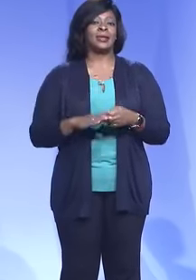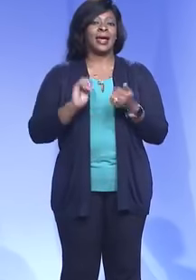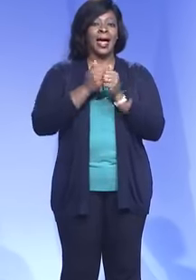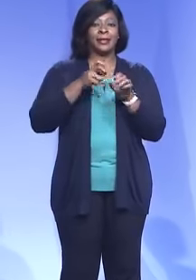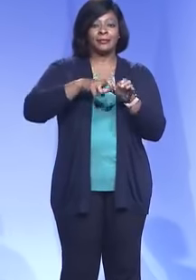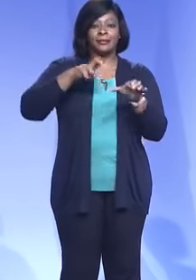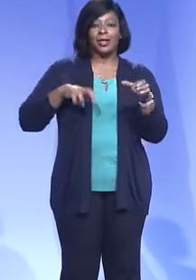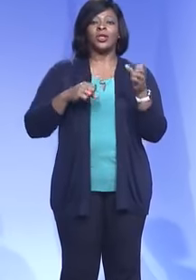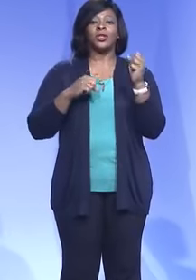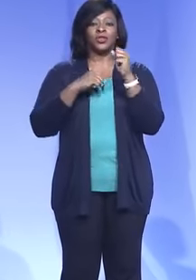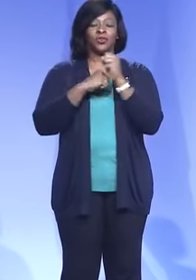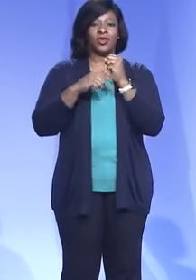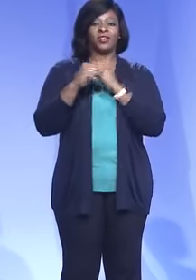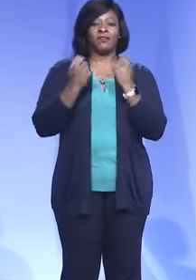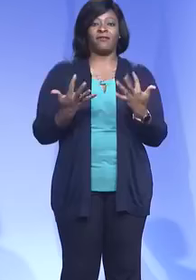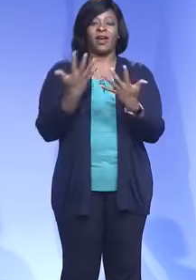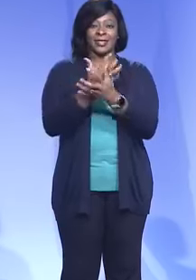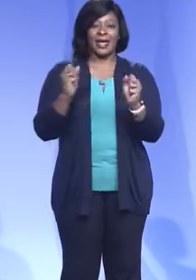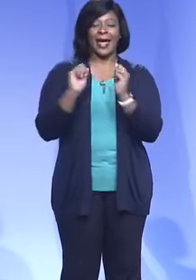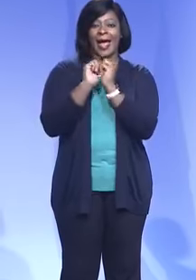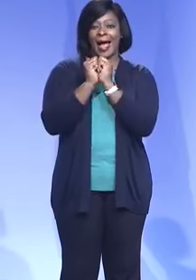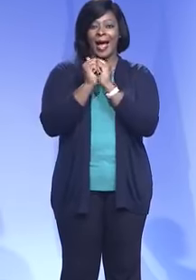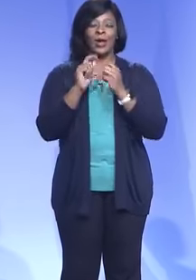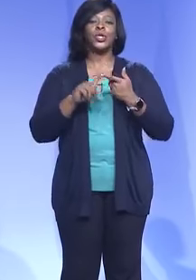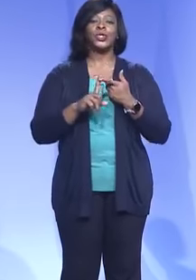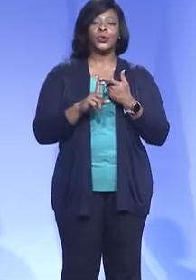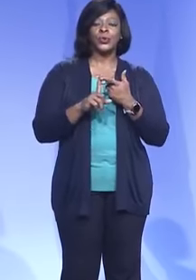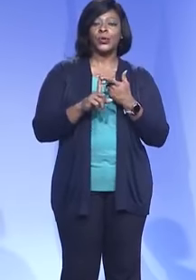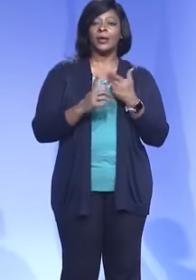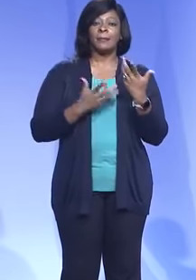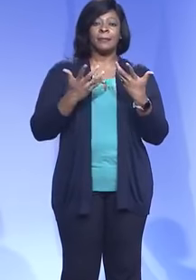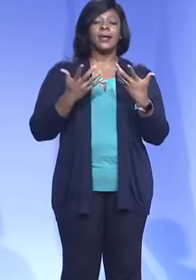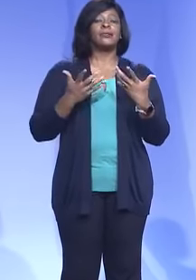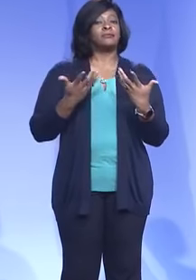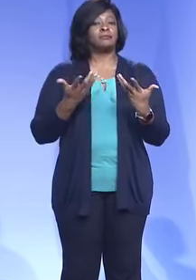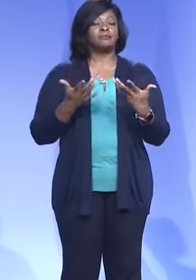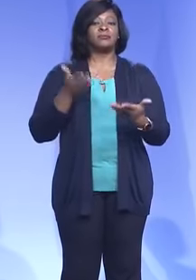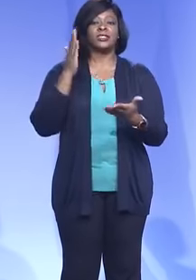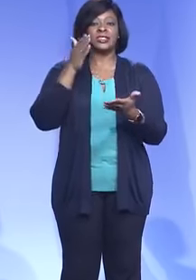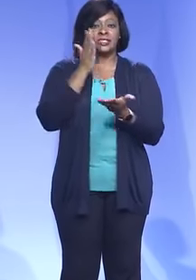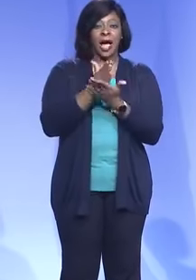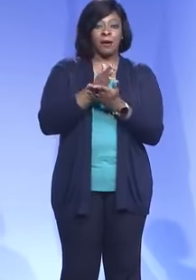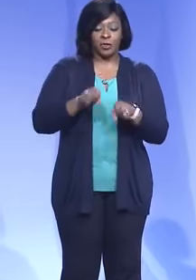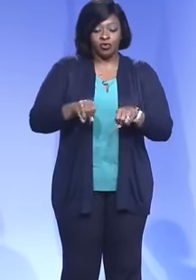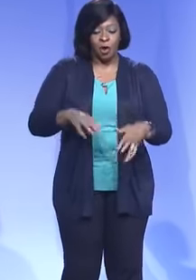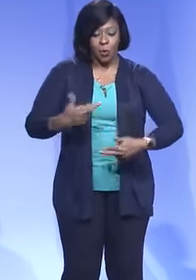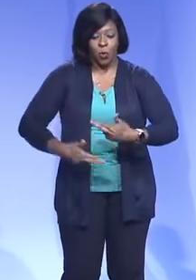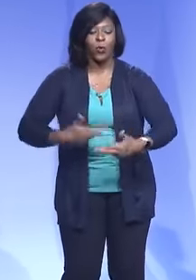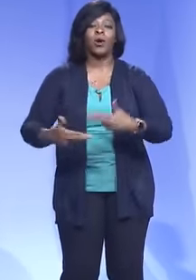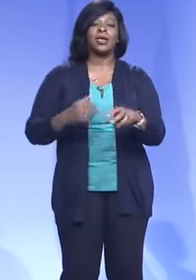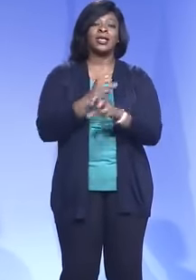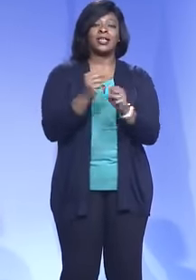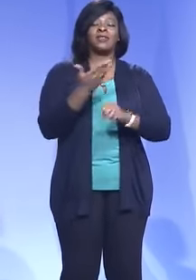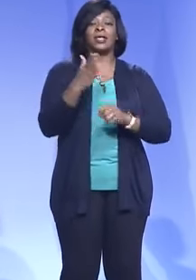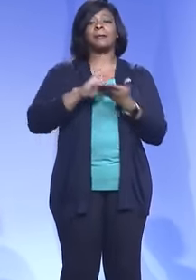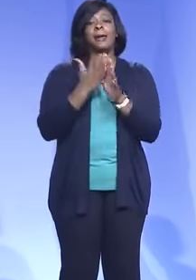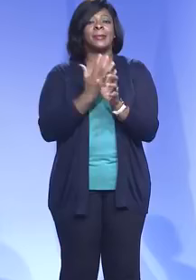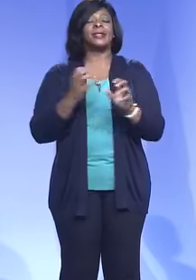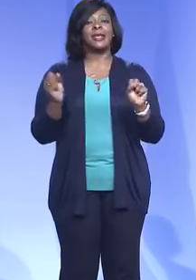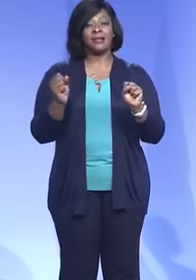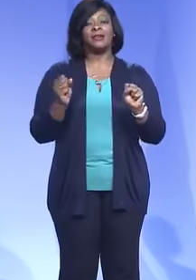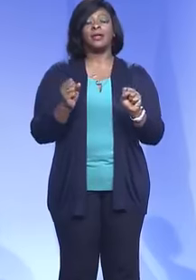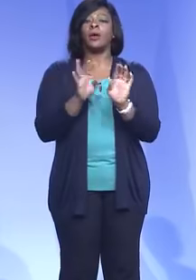of a structure fire safely, and how to basically stop, drop, and roll, and all of the safe things they need to stay safe.